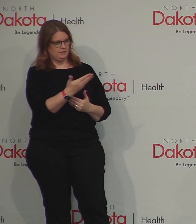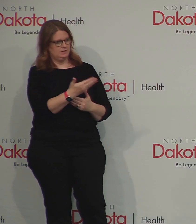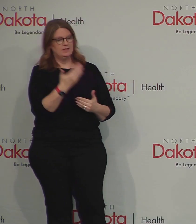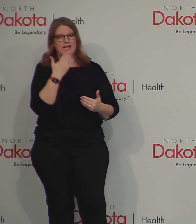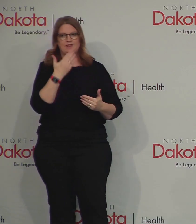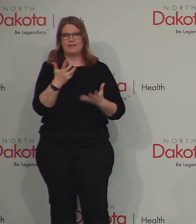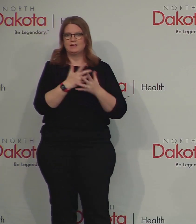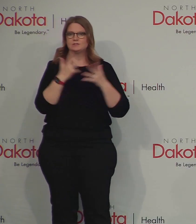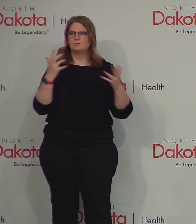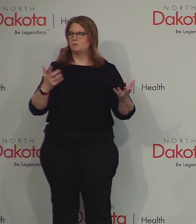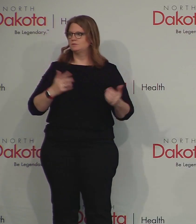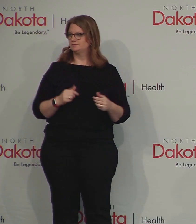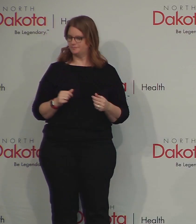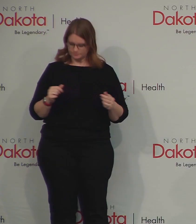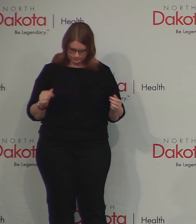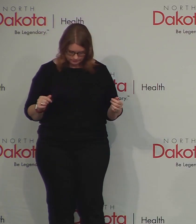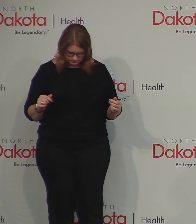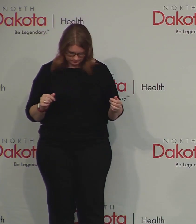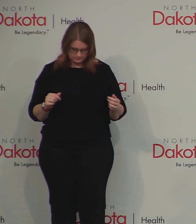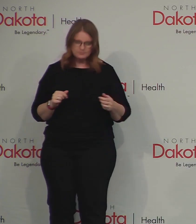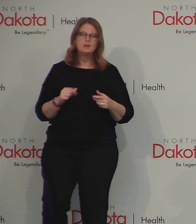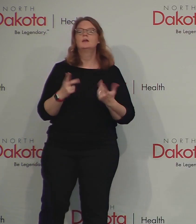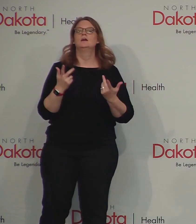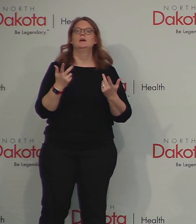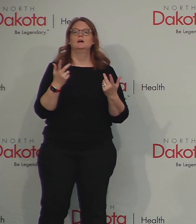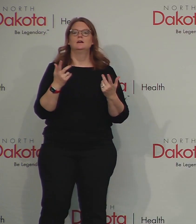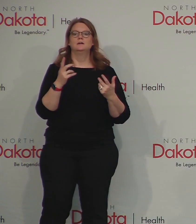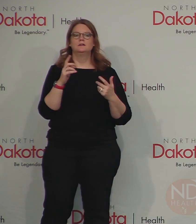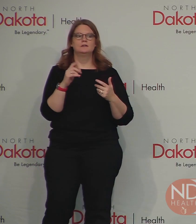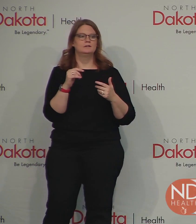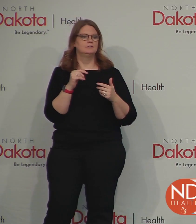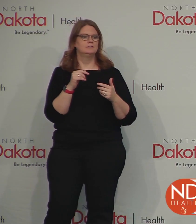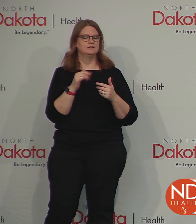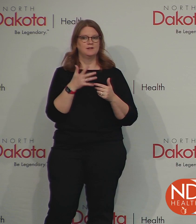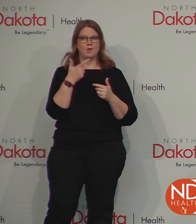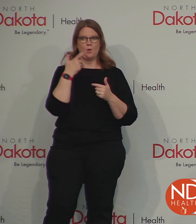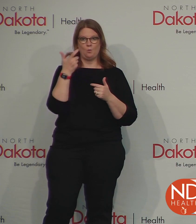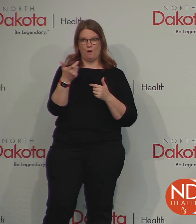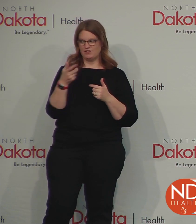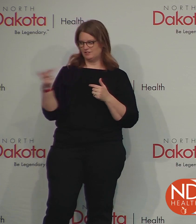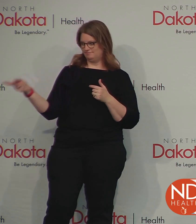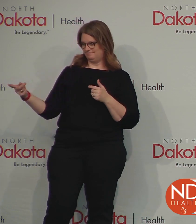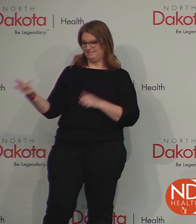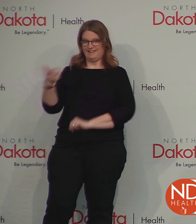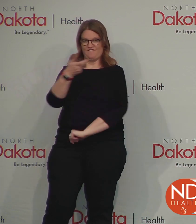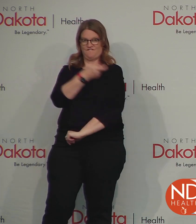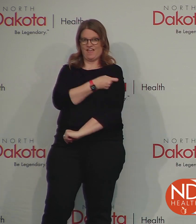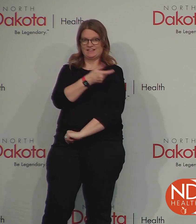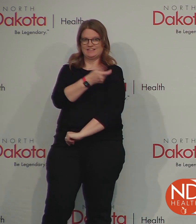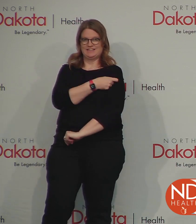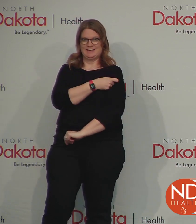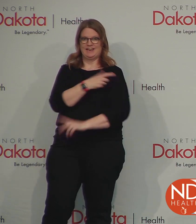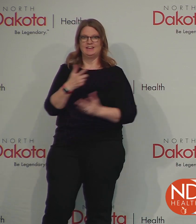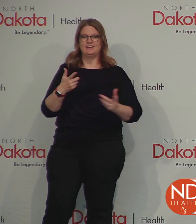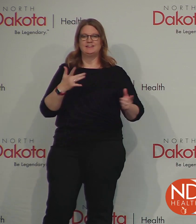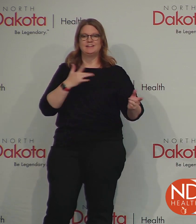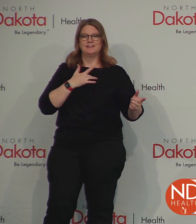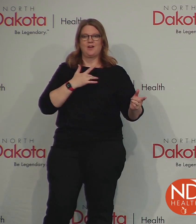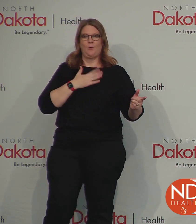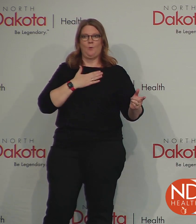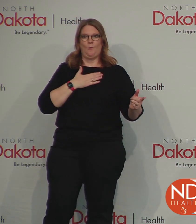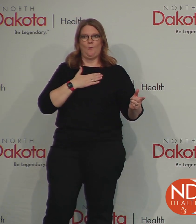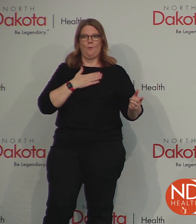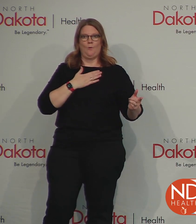Thank you so much, Governor Burgum. And I just have to say, watching my colleagues get vaccinated made my heart